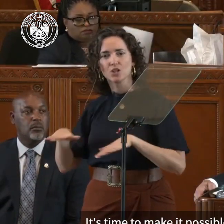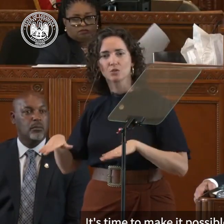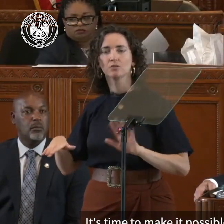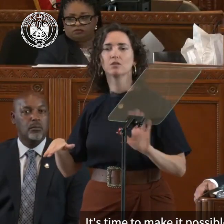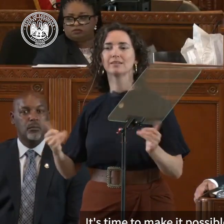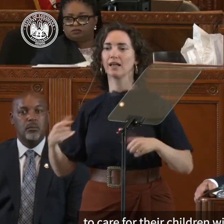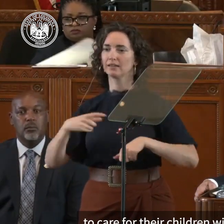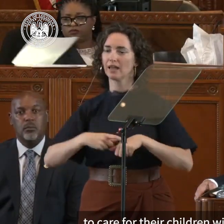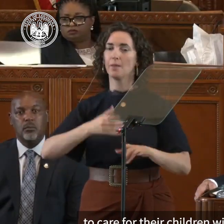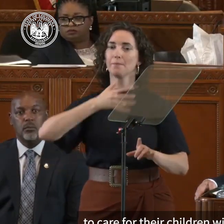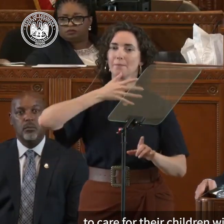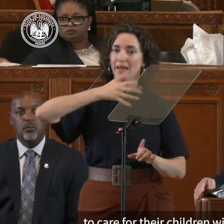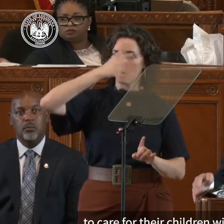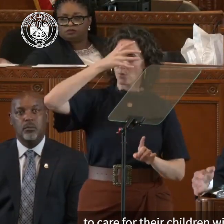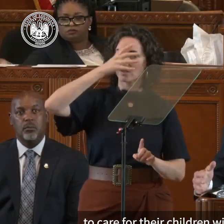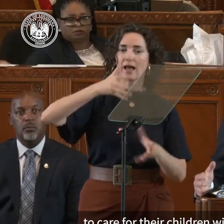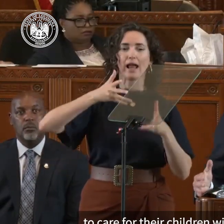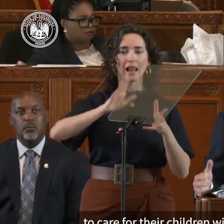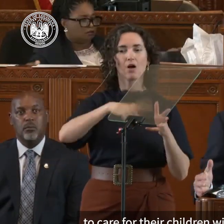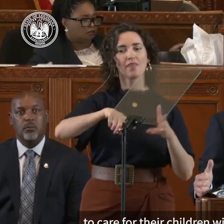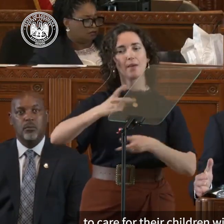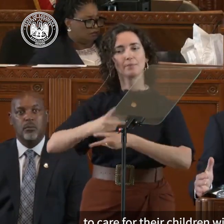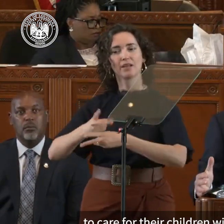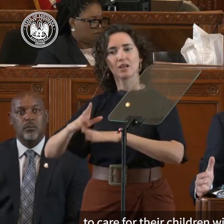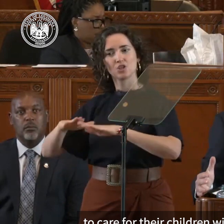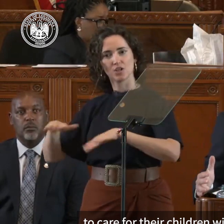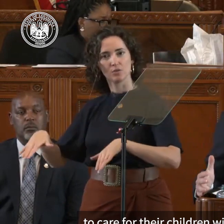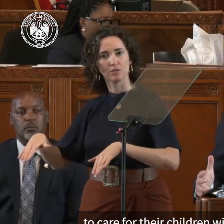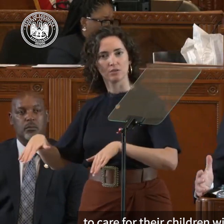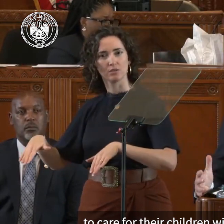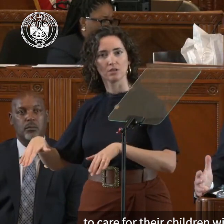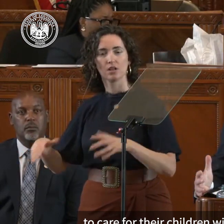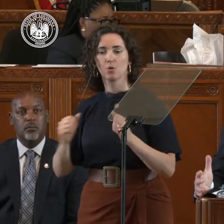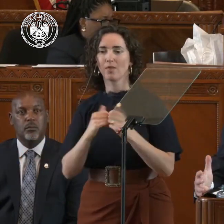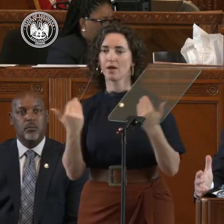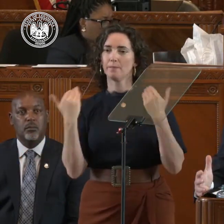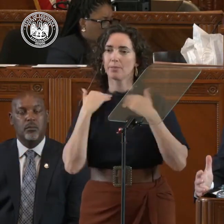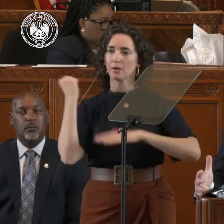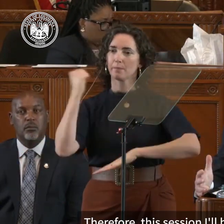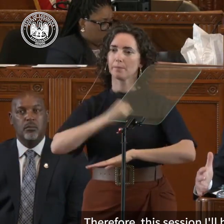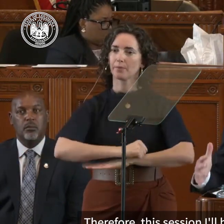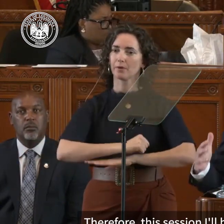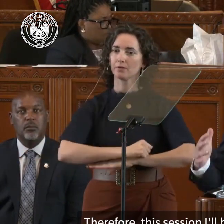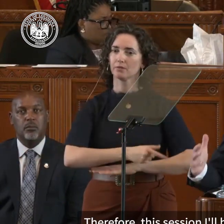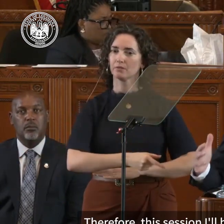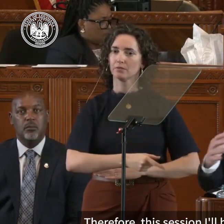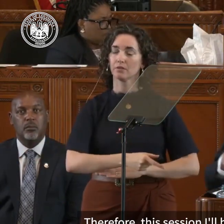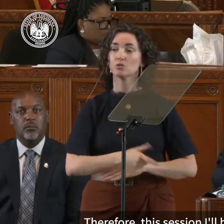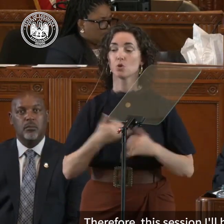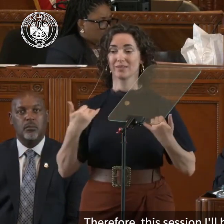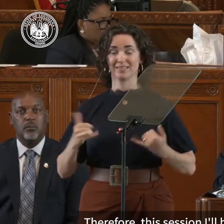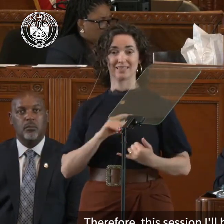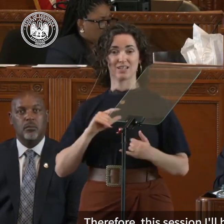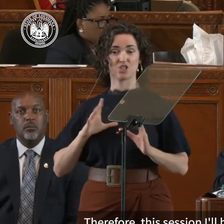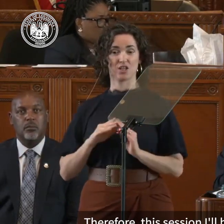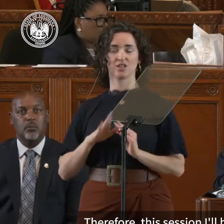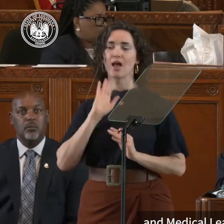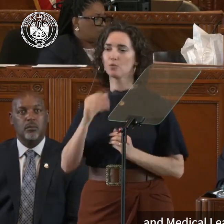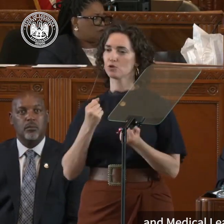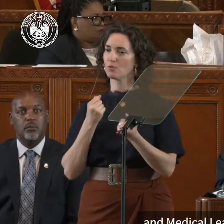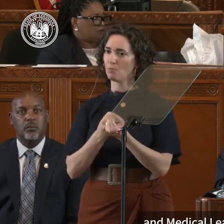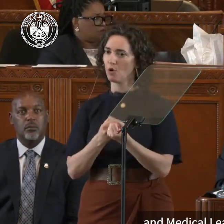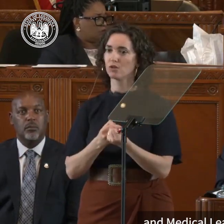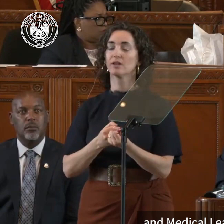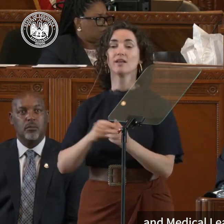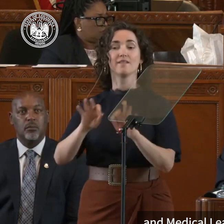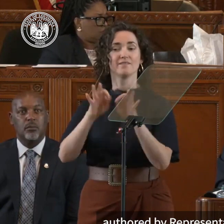for mothers and fathers to care for their children without risking bankruptcy. Therefore, this session, I'll be supporting paid family and